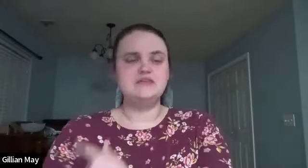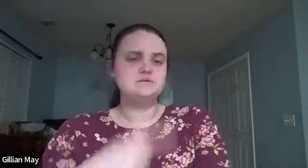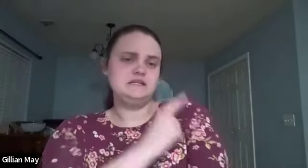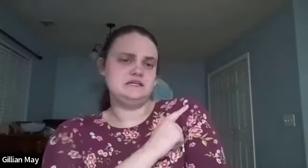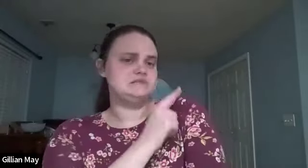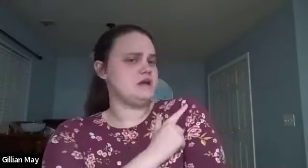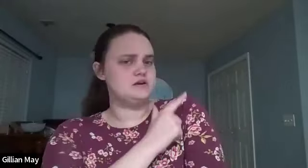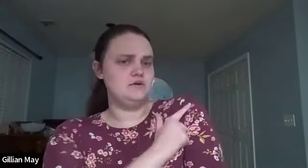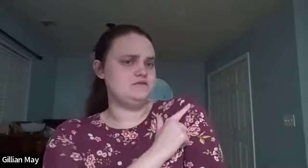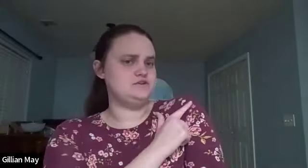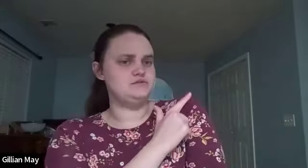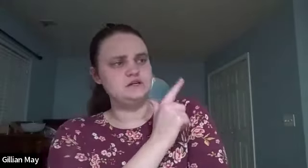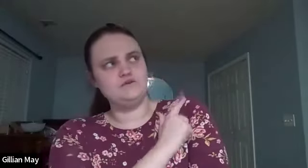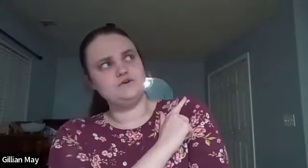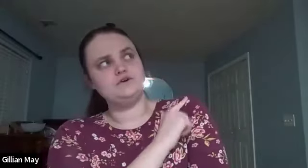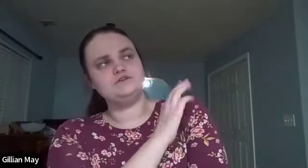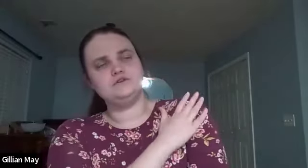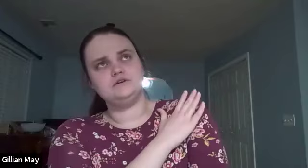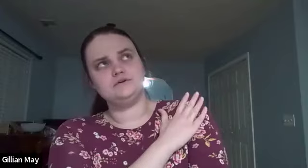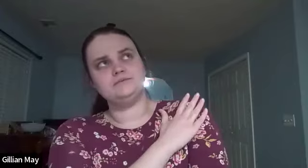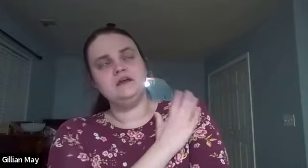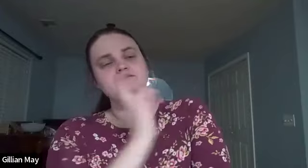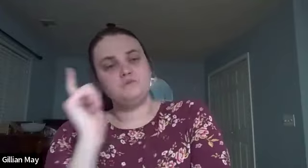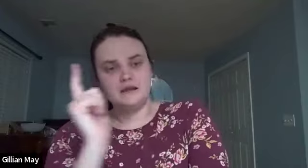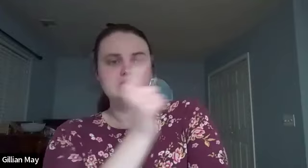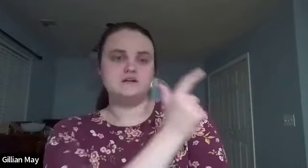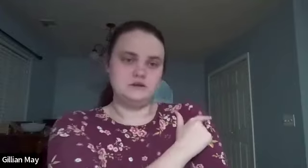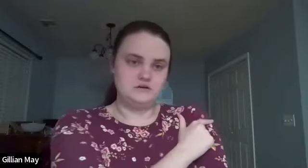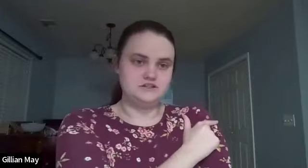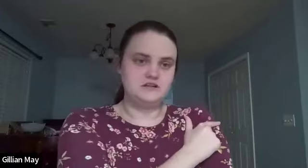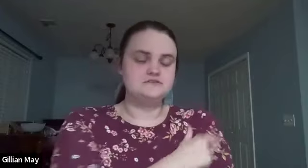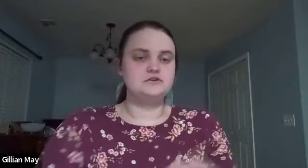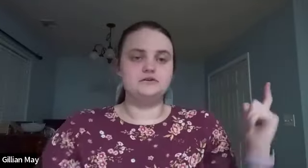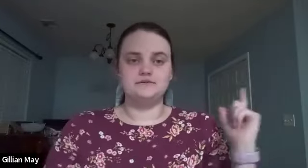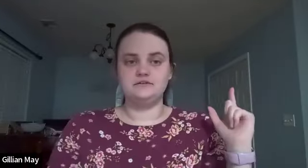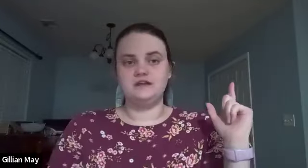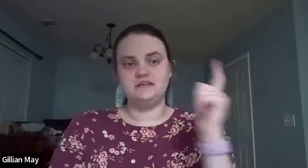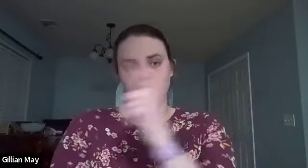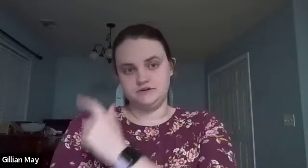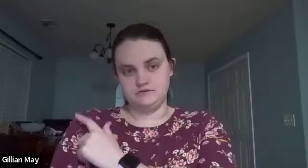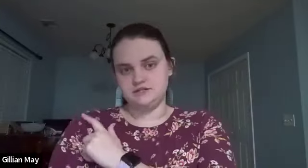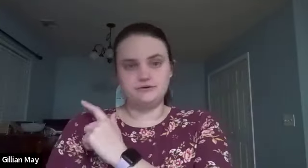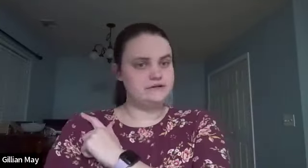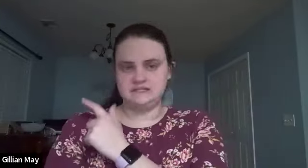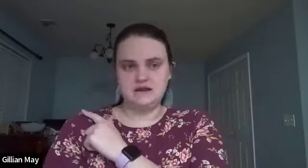one, it doesn't matter if you do it over if you're right-handed going across your left shoulder, if you're left-handed going to your right shoulder, it does not